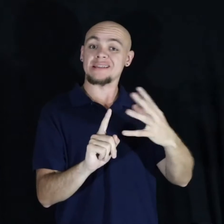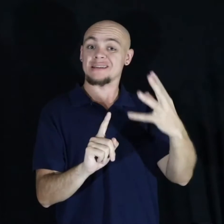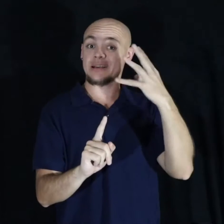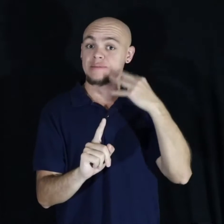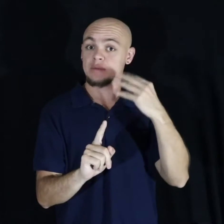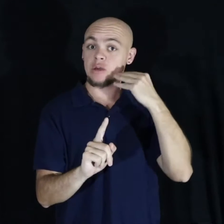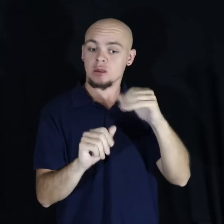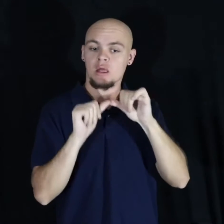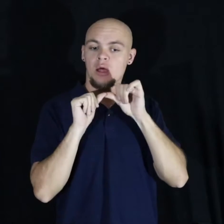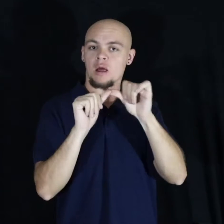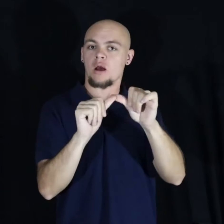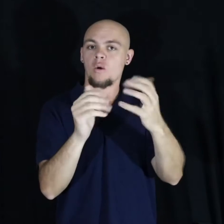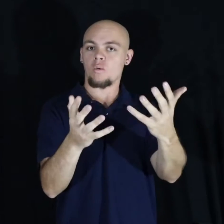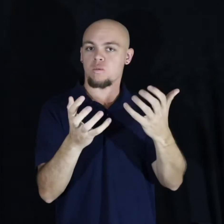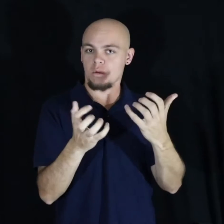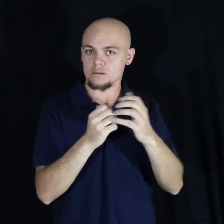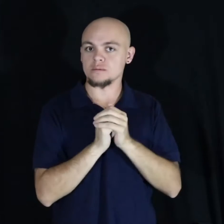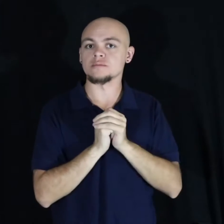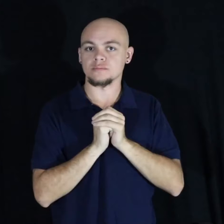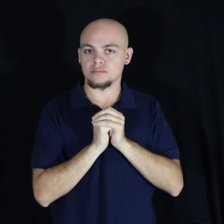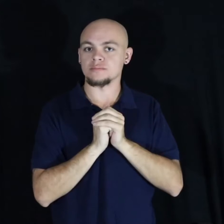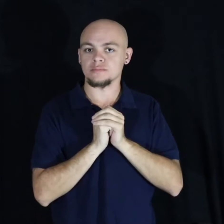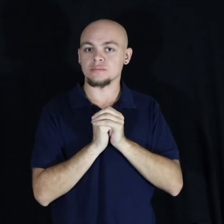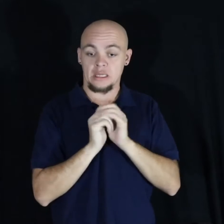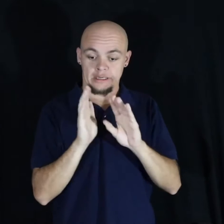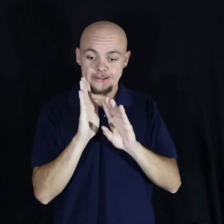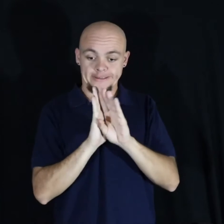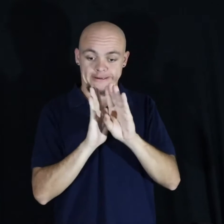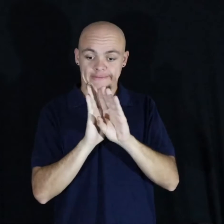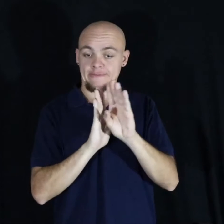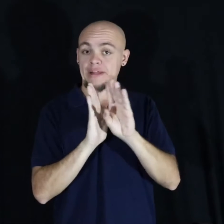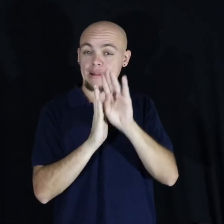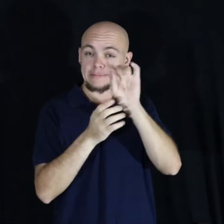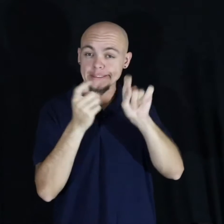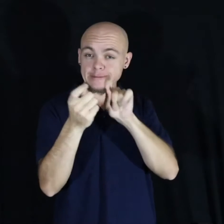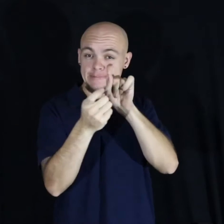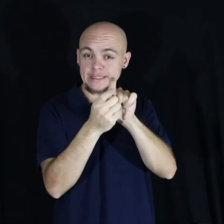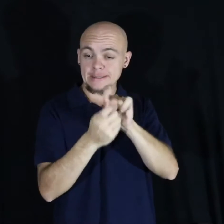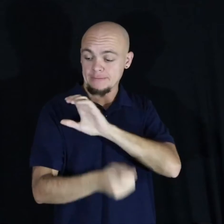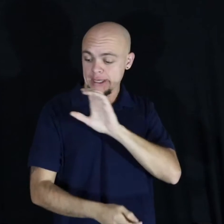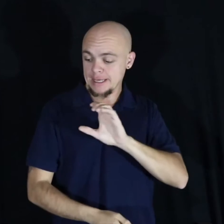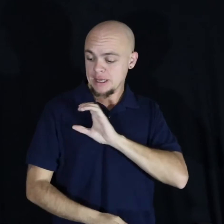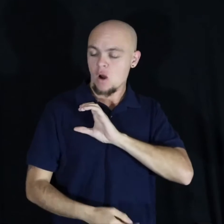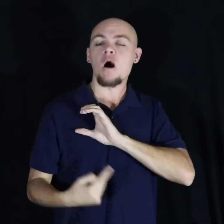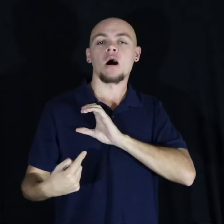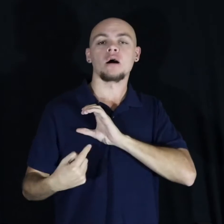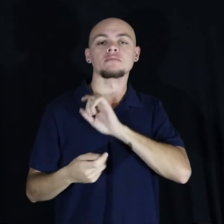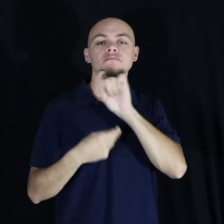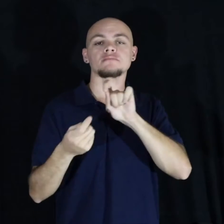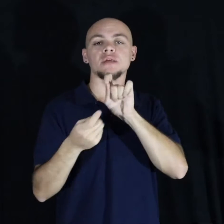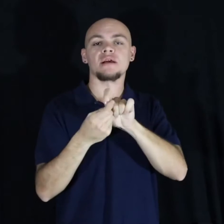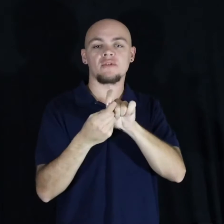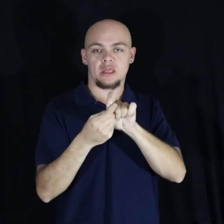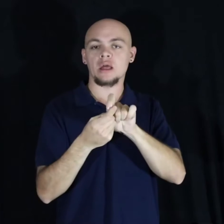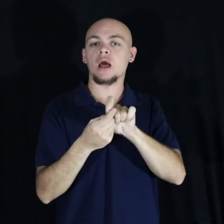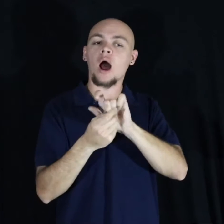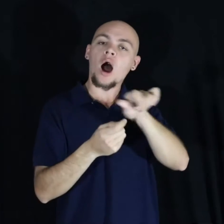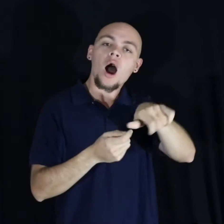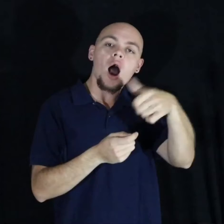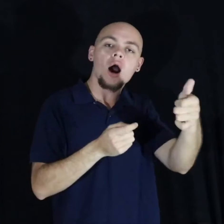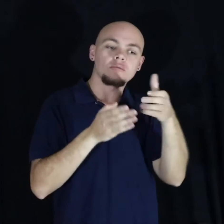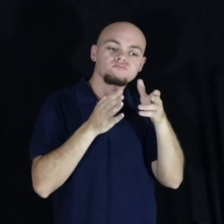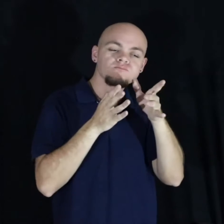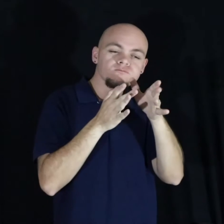experiences, which ultimately allowed me to develop certain characteristics that would precisely allow me to pursue other paths that